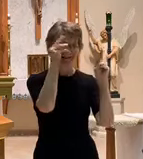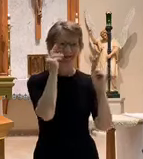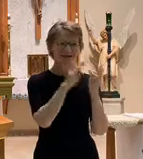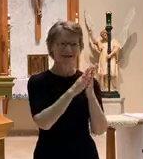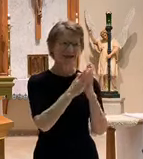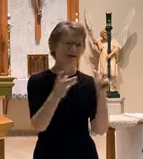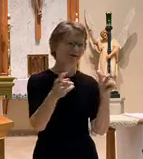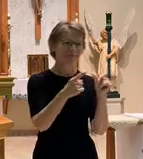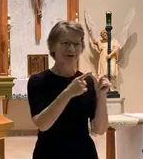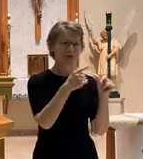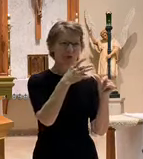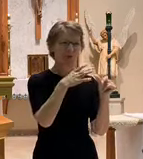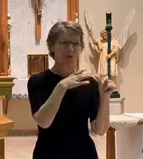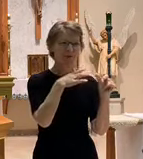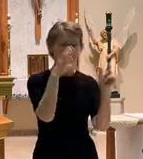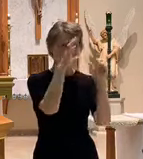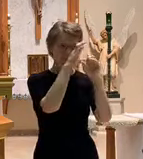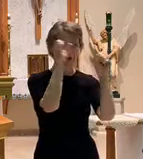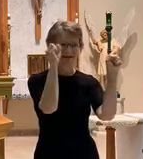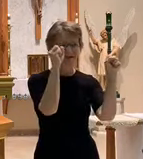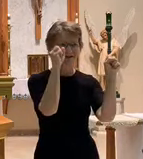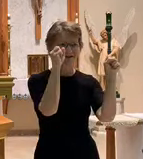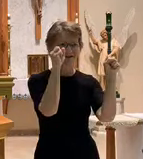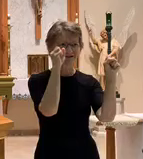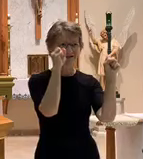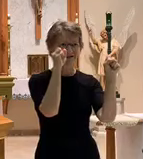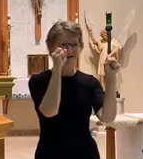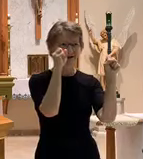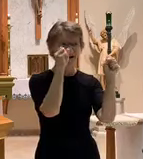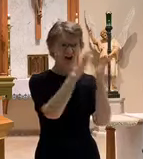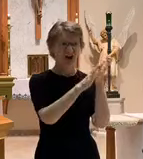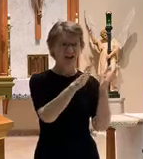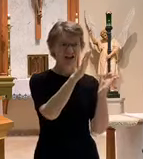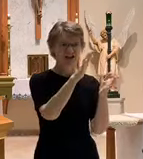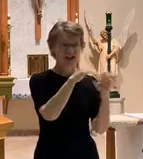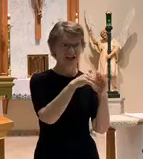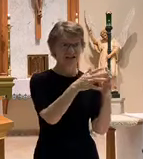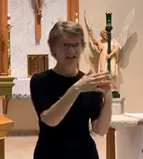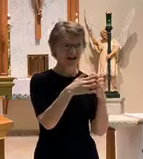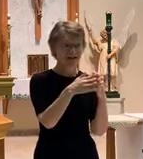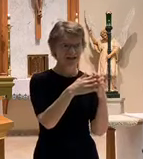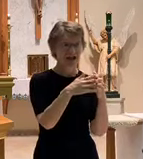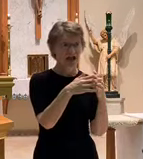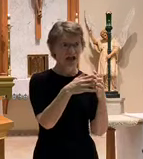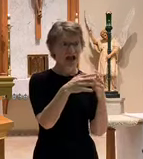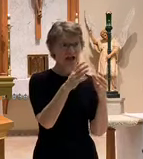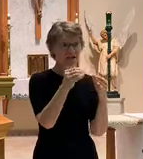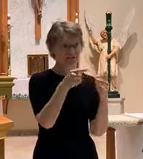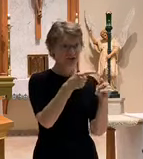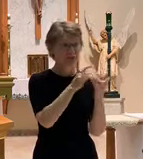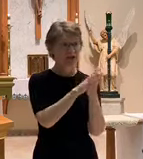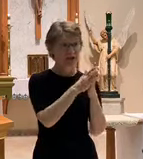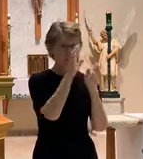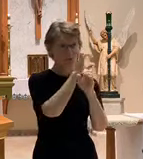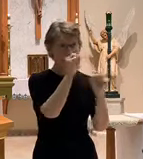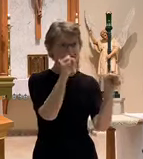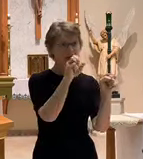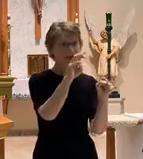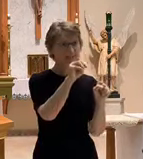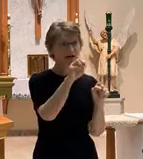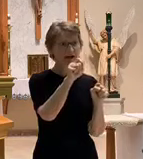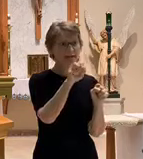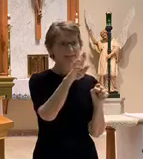president, particularly of the University of Mary, at that time called Mary College. But she